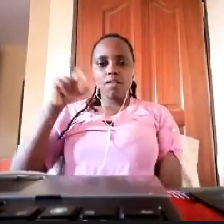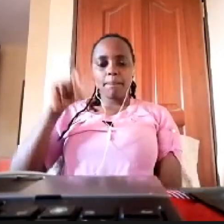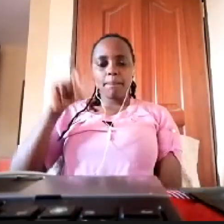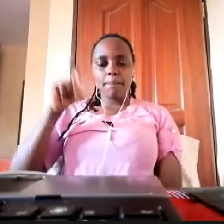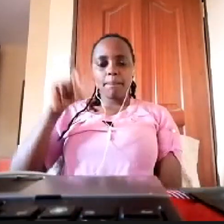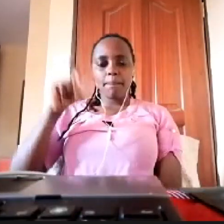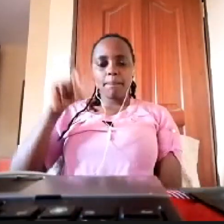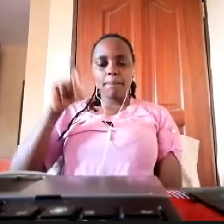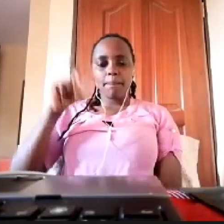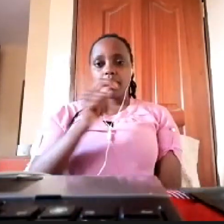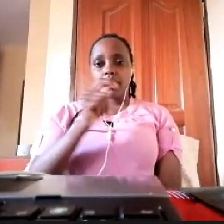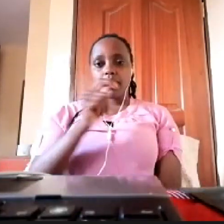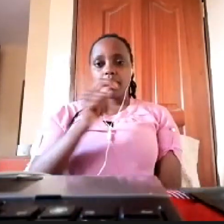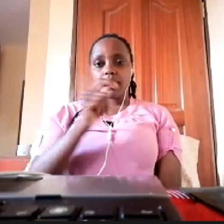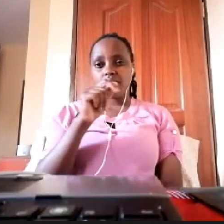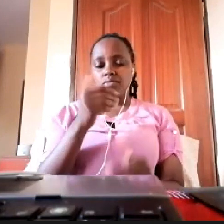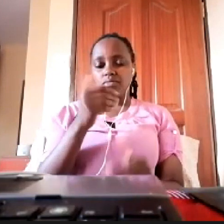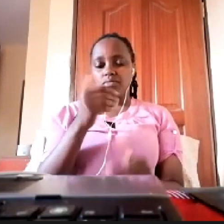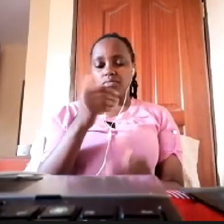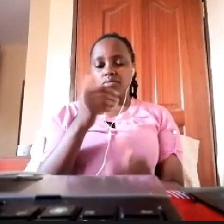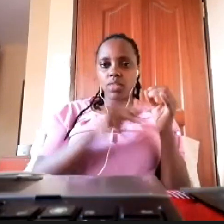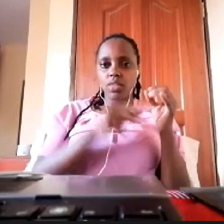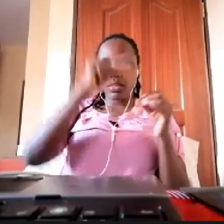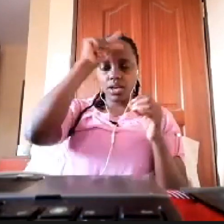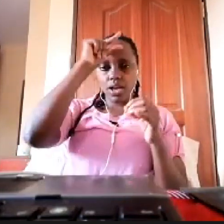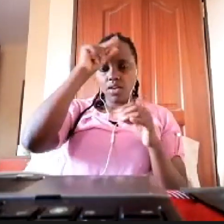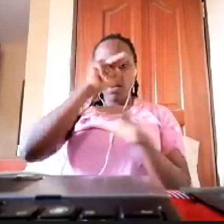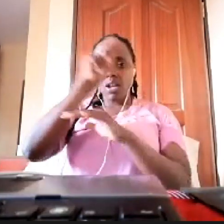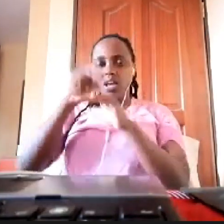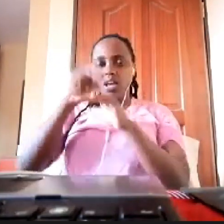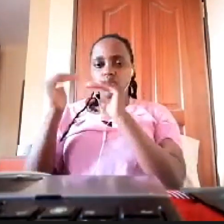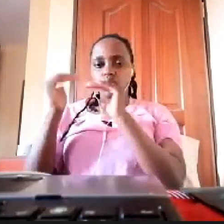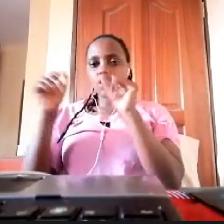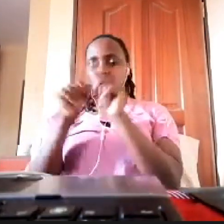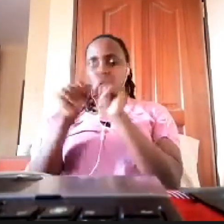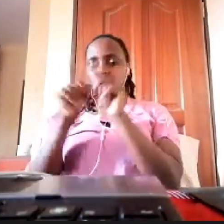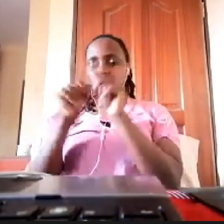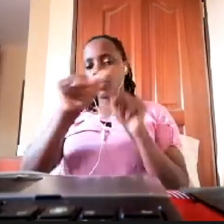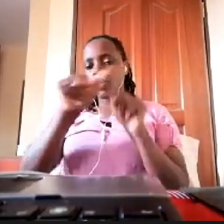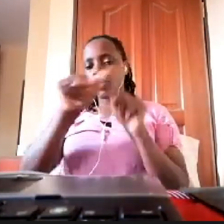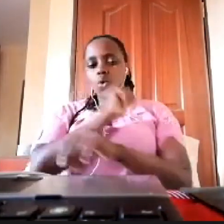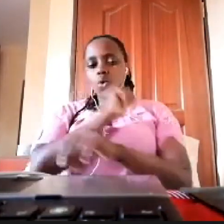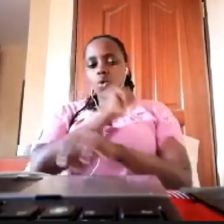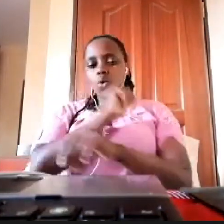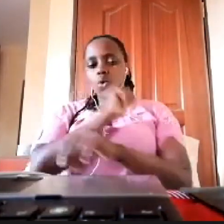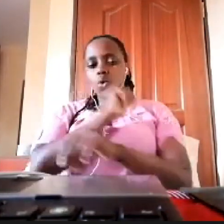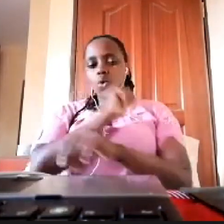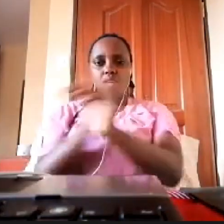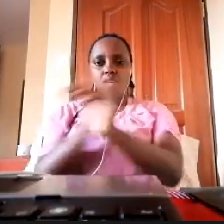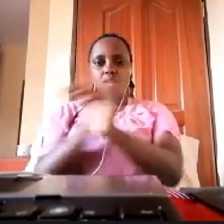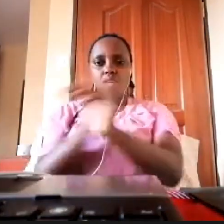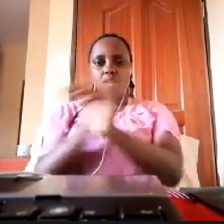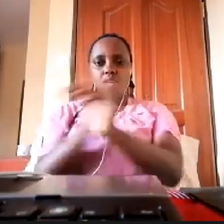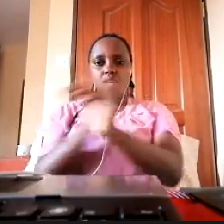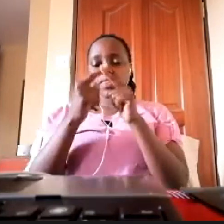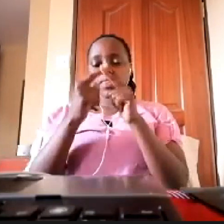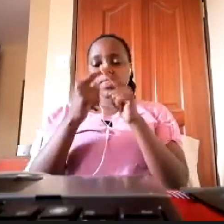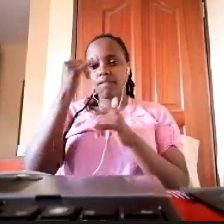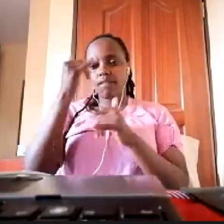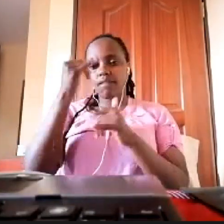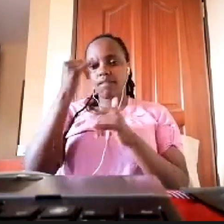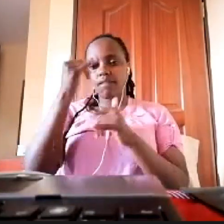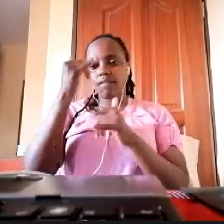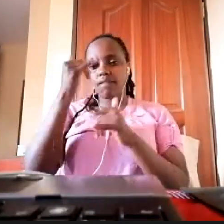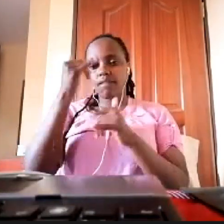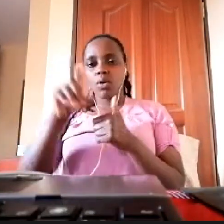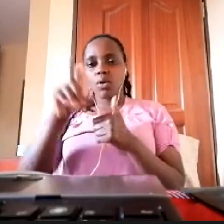campaigns in the country, both at the government national level and at the local authority level. And then finally,